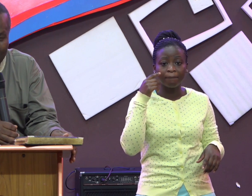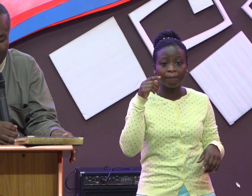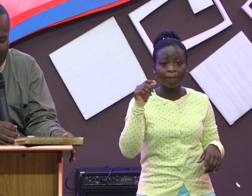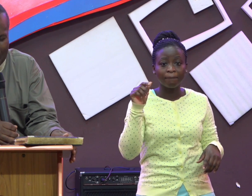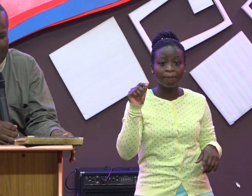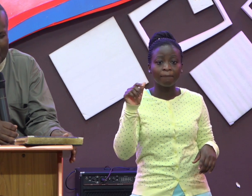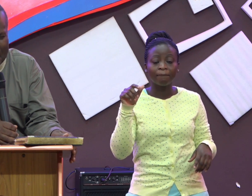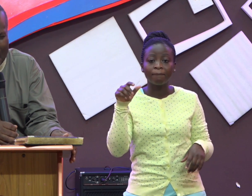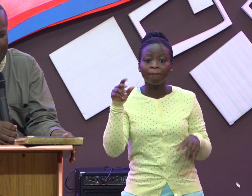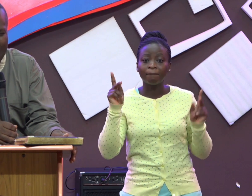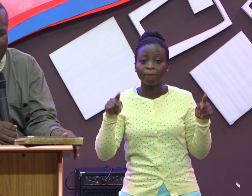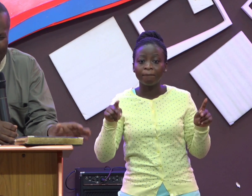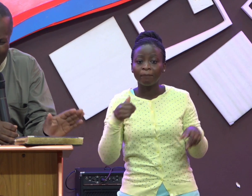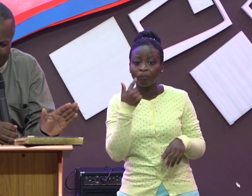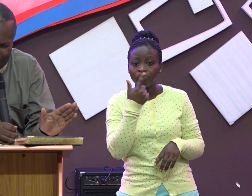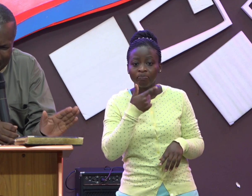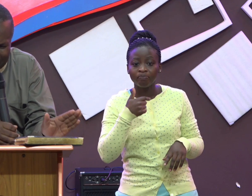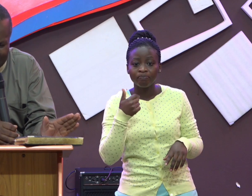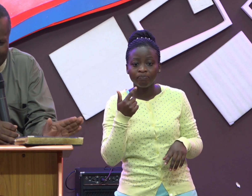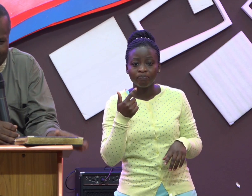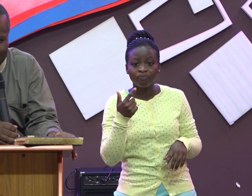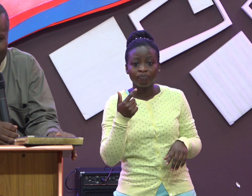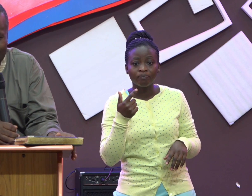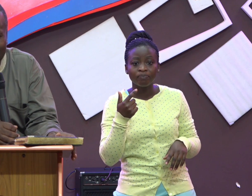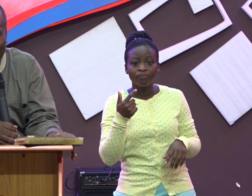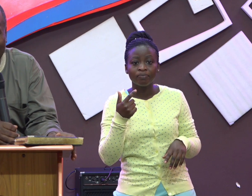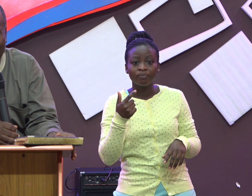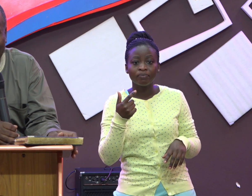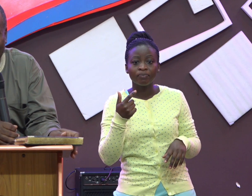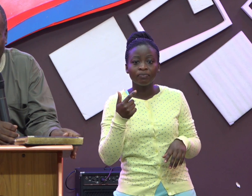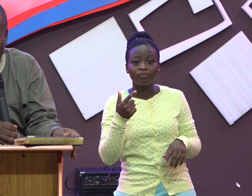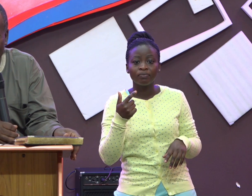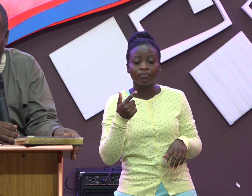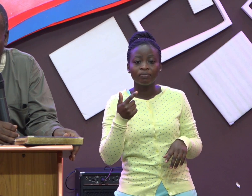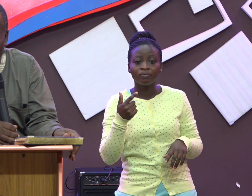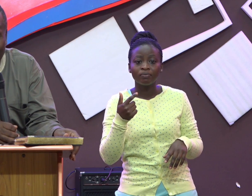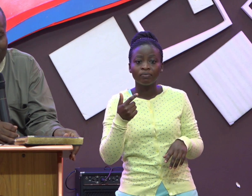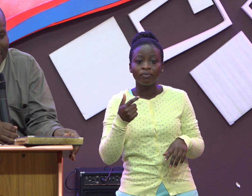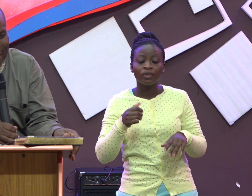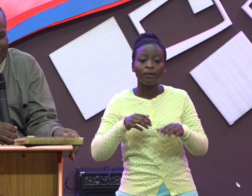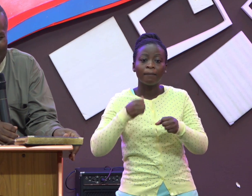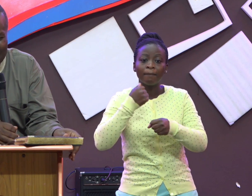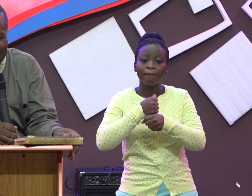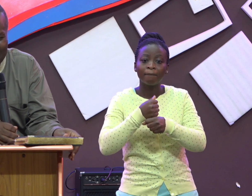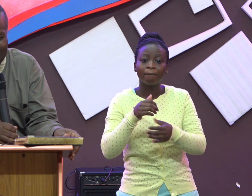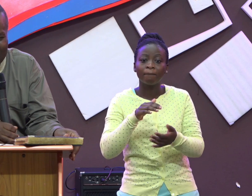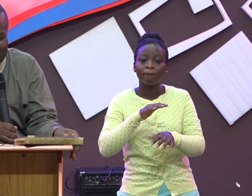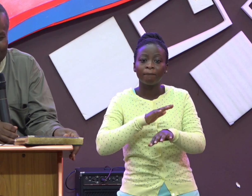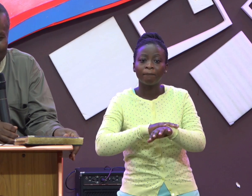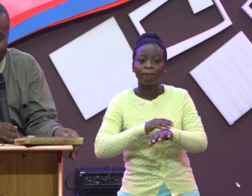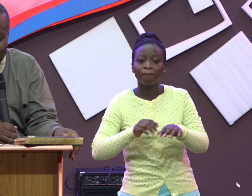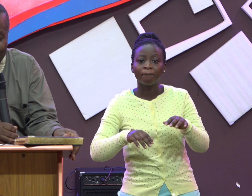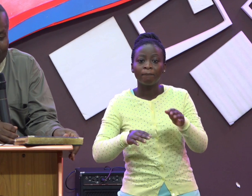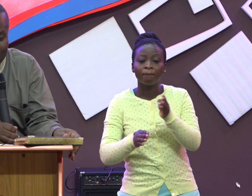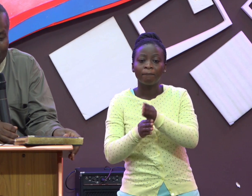do wrestling. Atuke chisela ngane womba ku cement. A time comes when even if you put them down on the cement, tasobola kufa. They